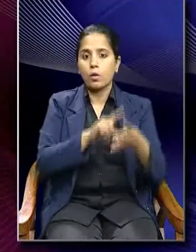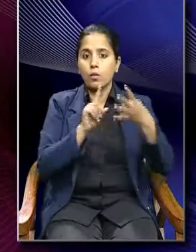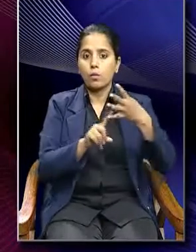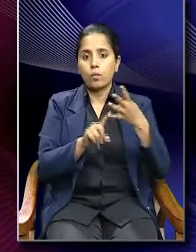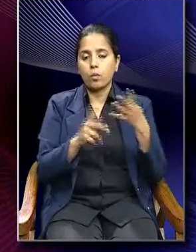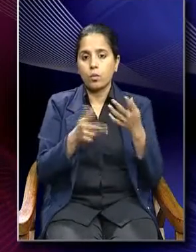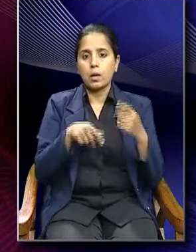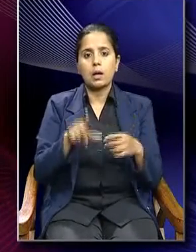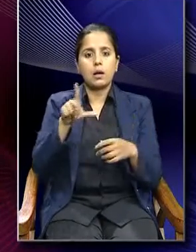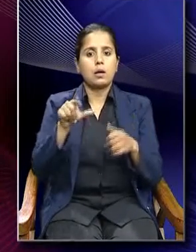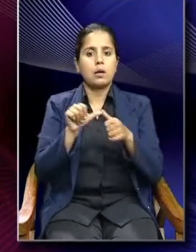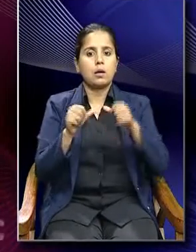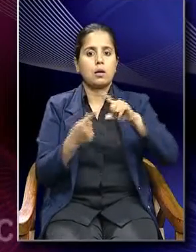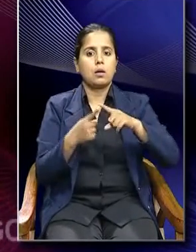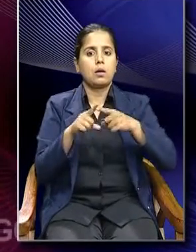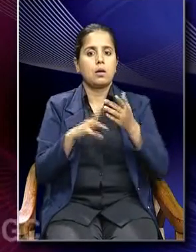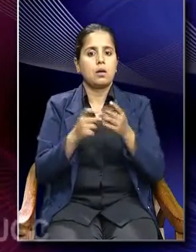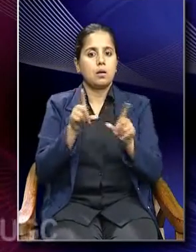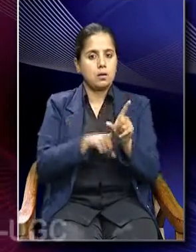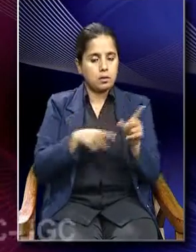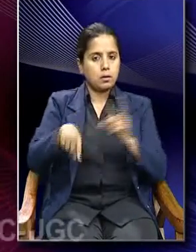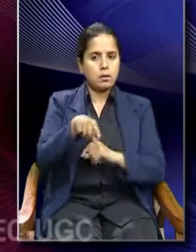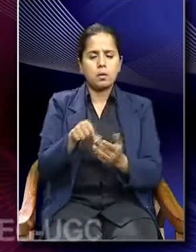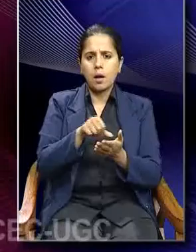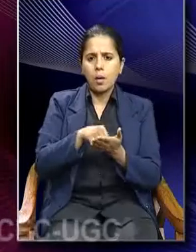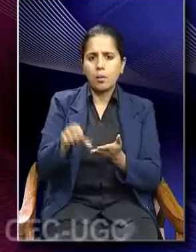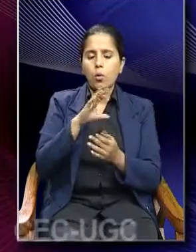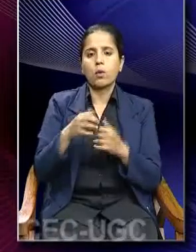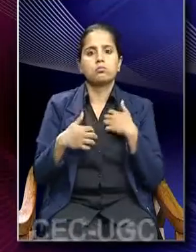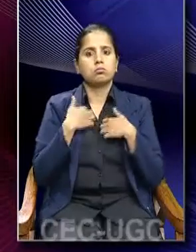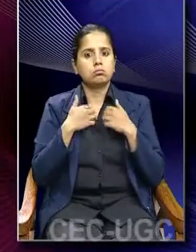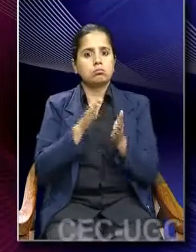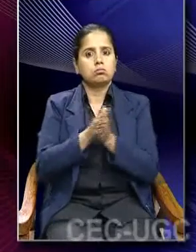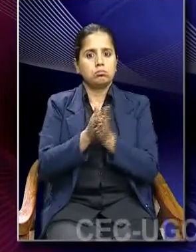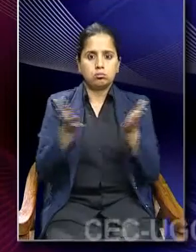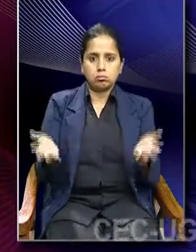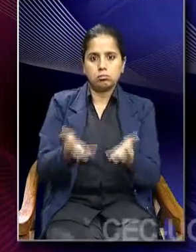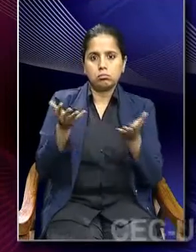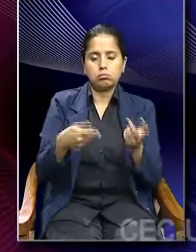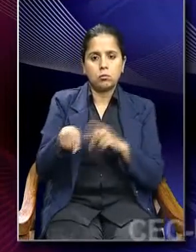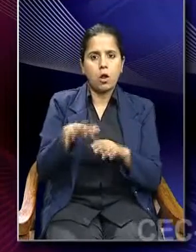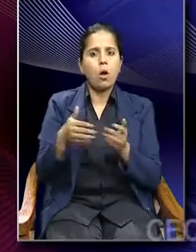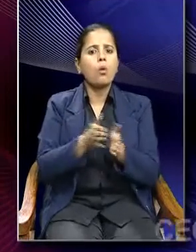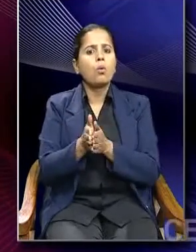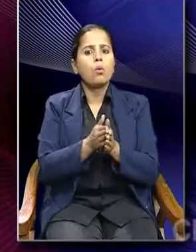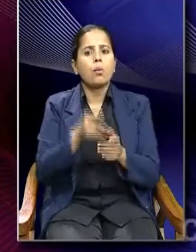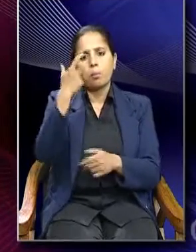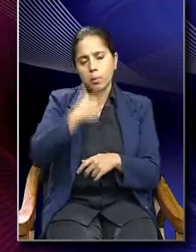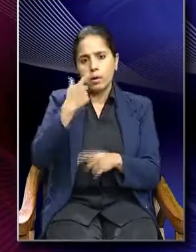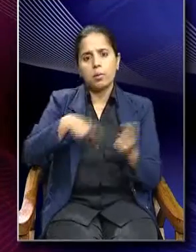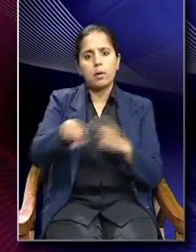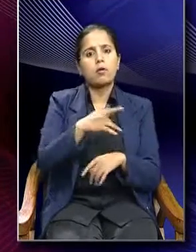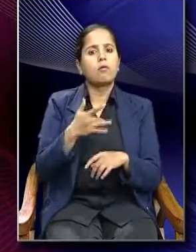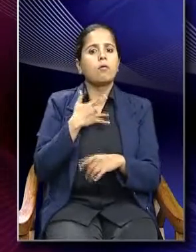is latency. Latency implies motivation. How motivated are individuals